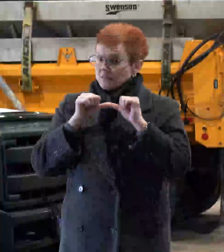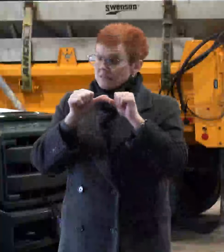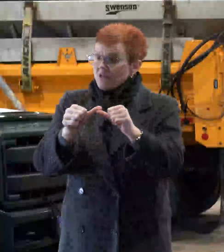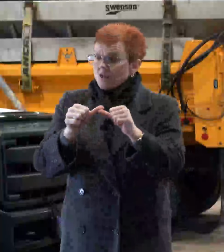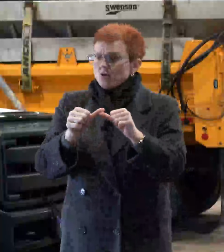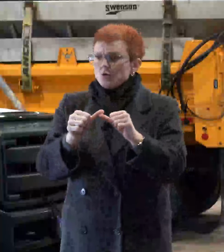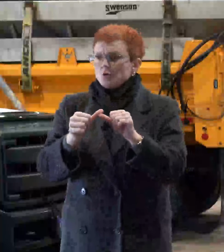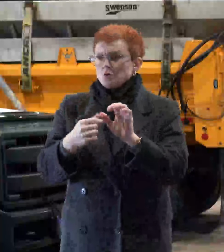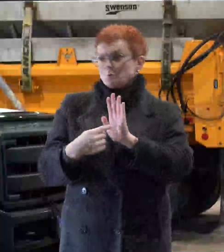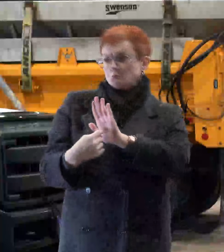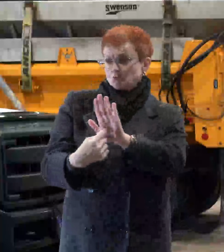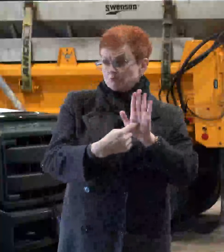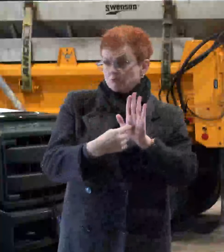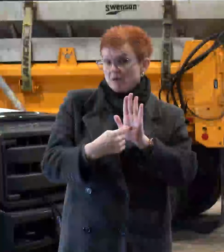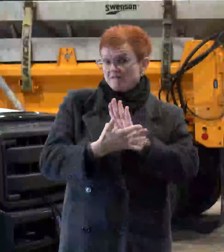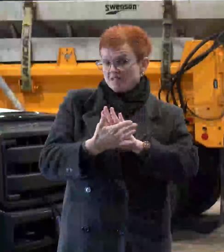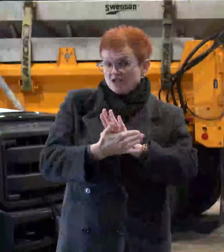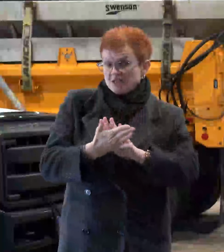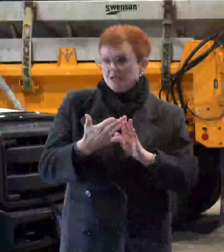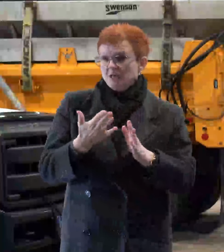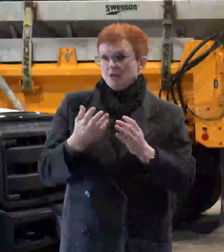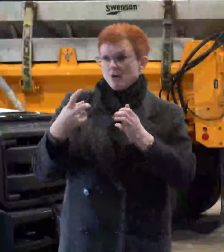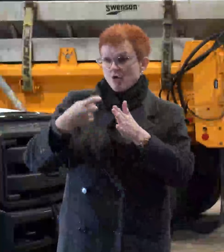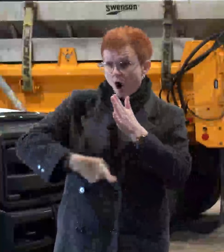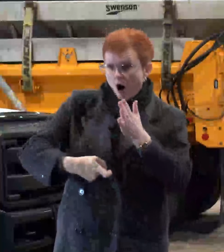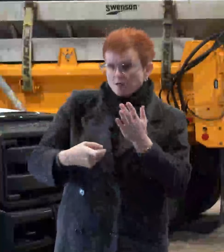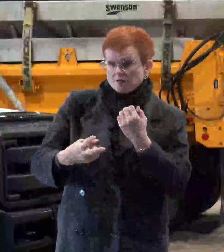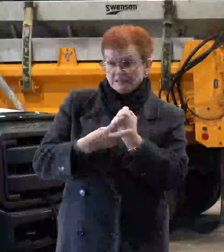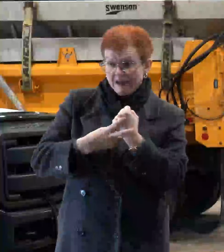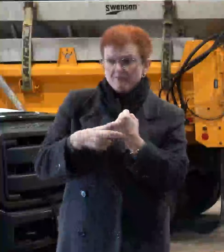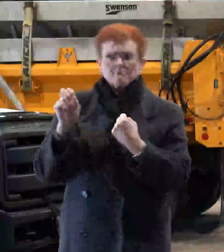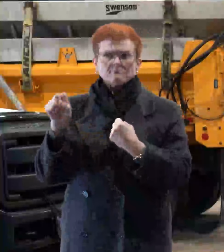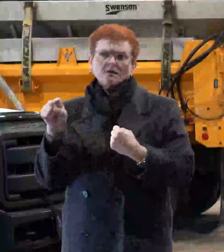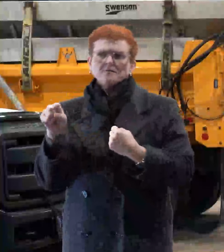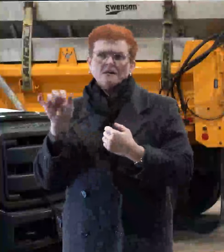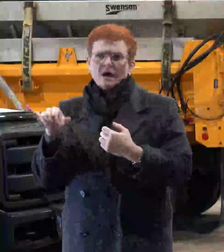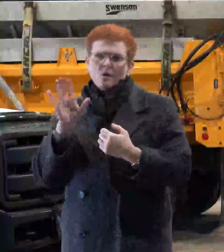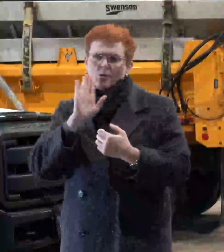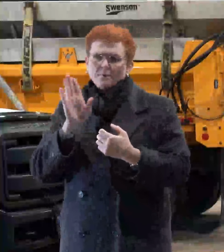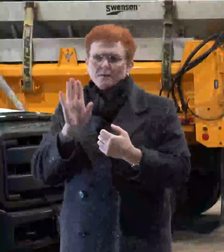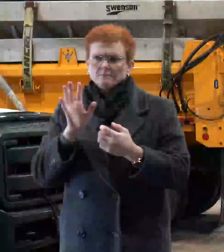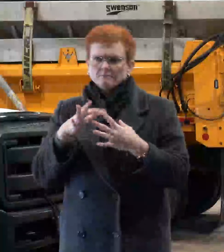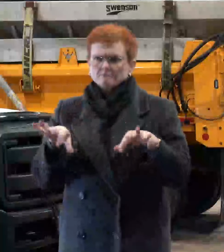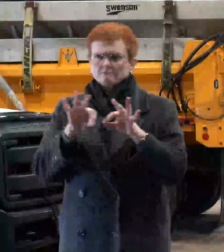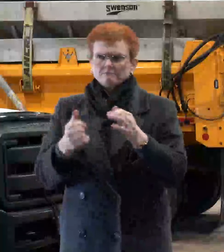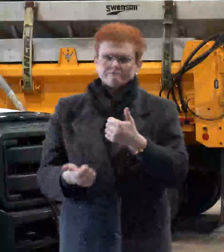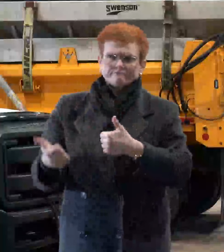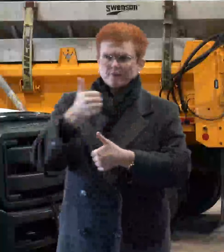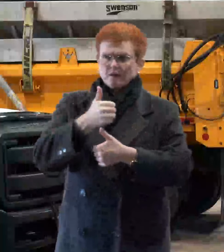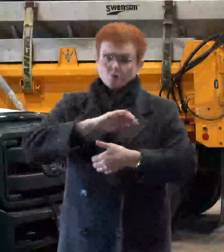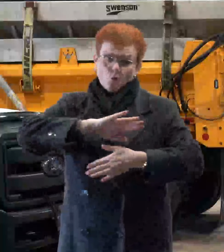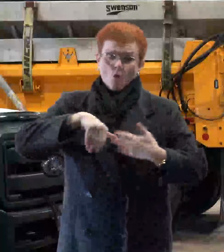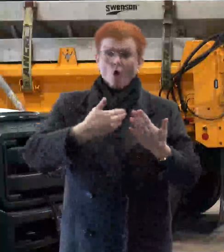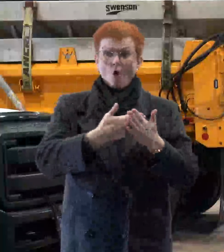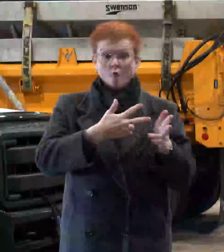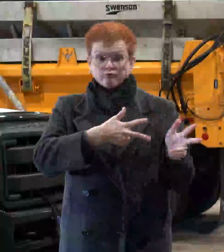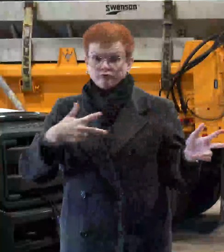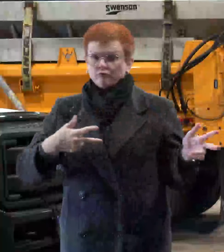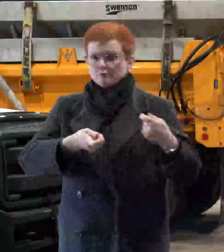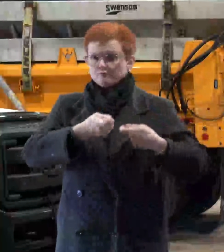to demonstrate the efficiency and cost savings that we expect, then it would be prudent to convert our entire fleet to electric or hybrid